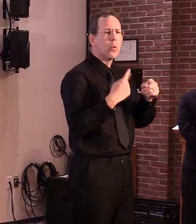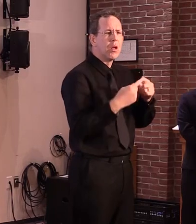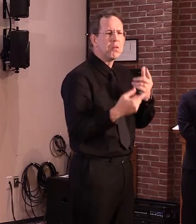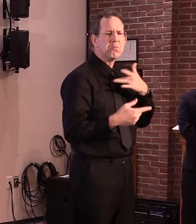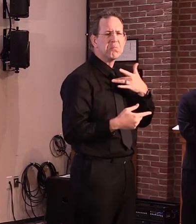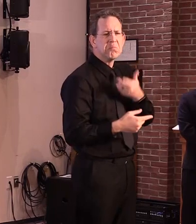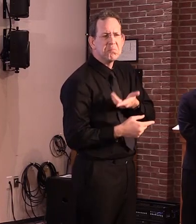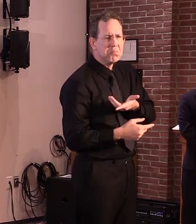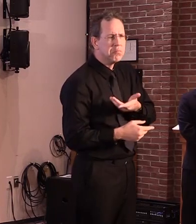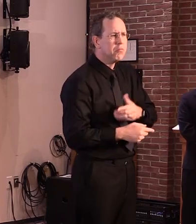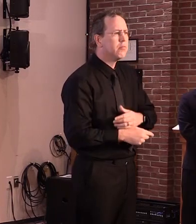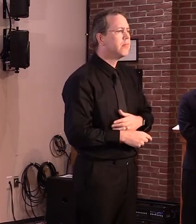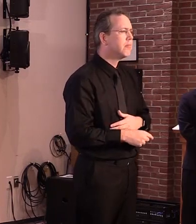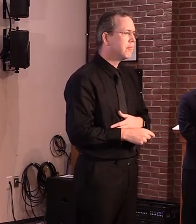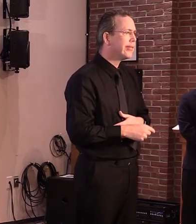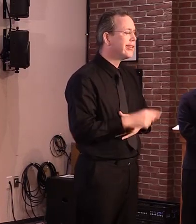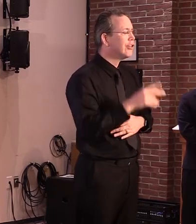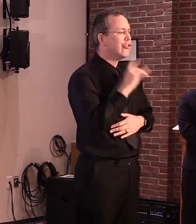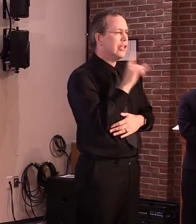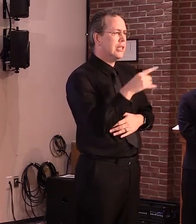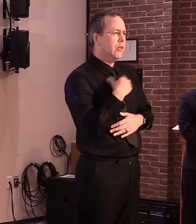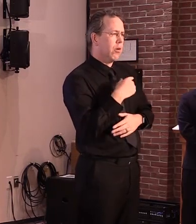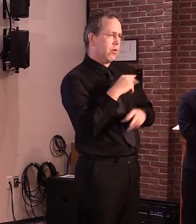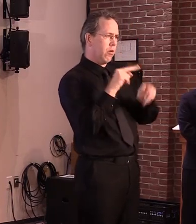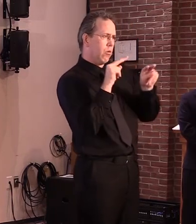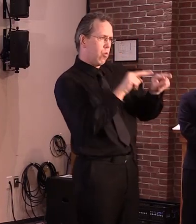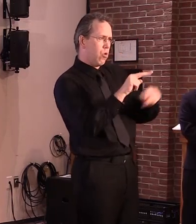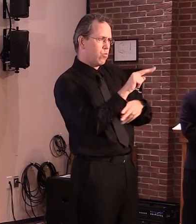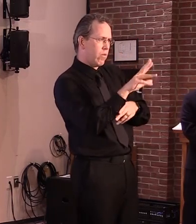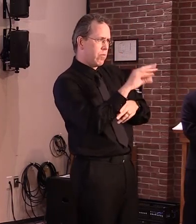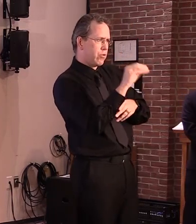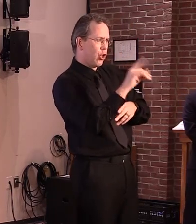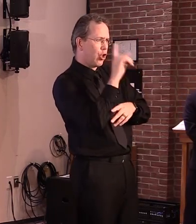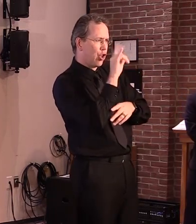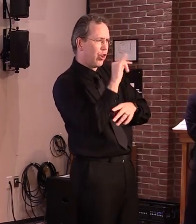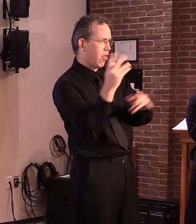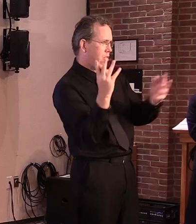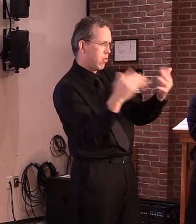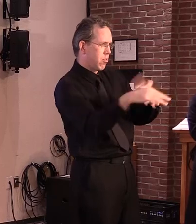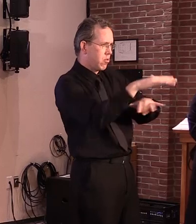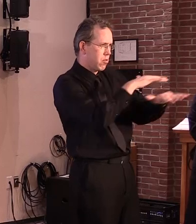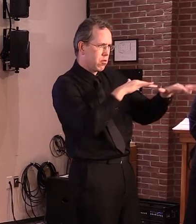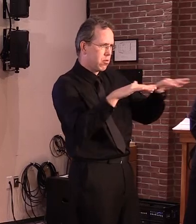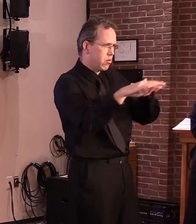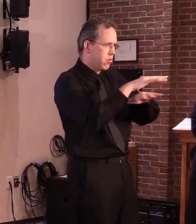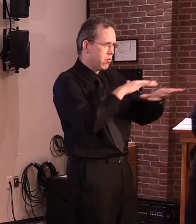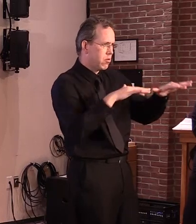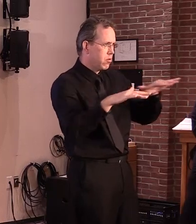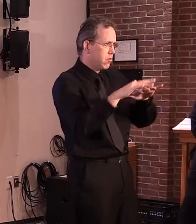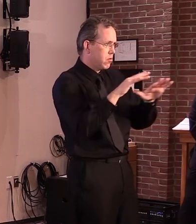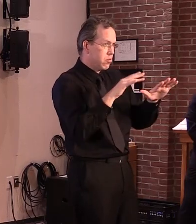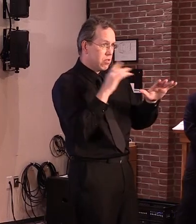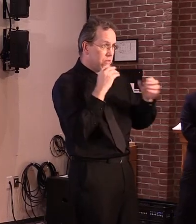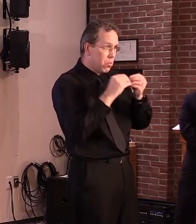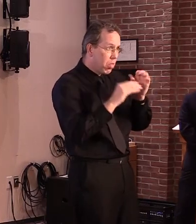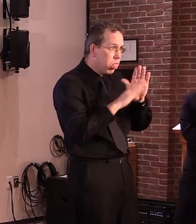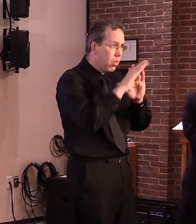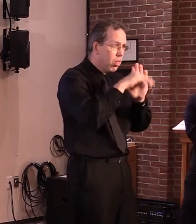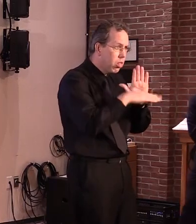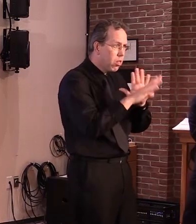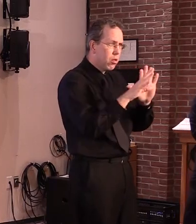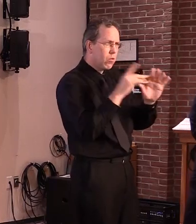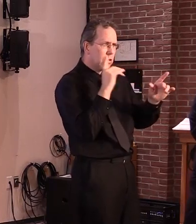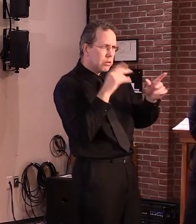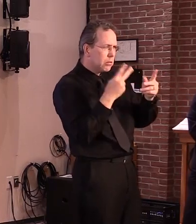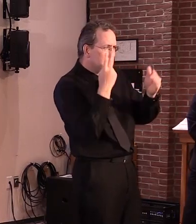opening. And again, you know, we've had some great news with the modeling that we've done, and the great work that Commissioner Pichak has done with his team